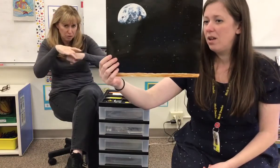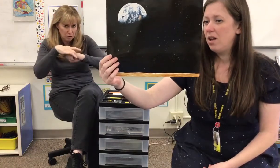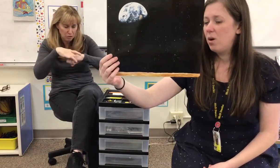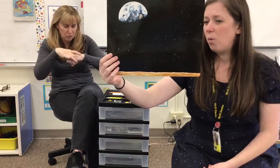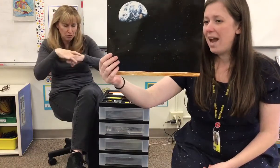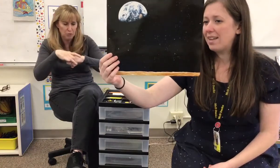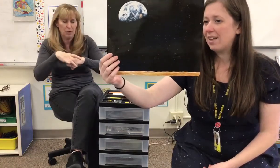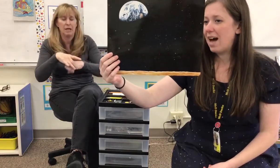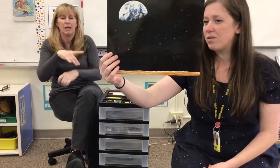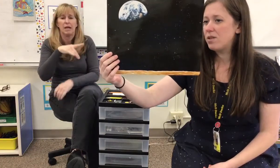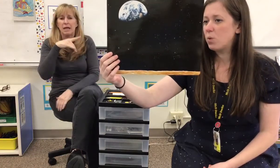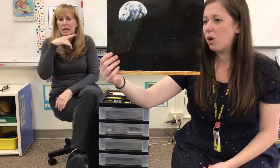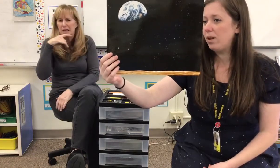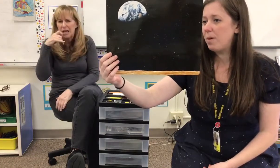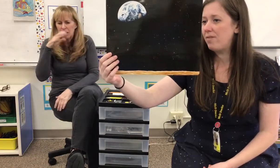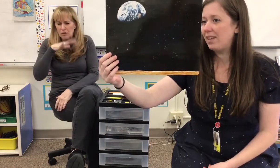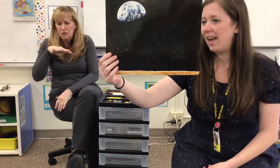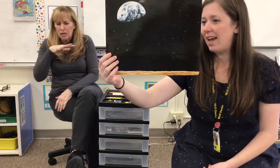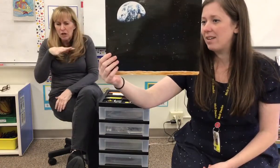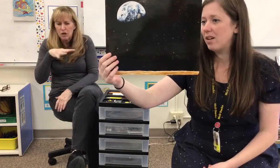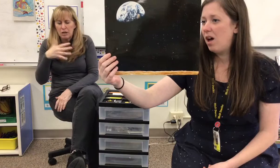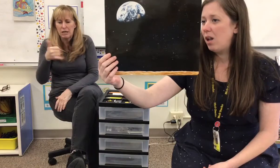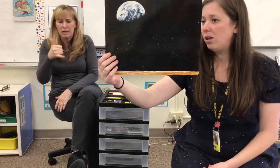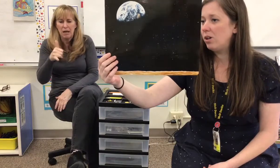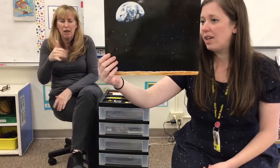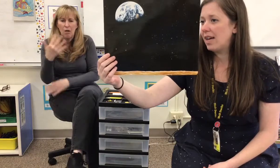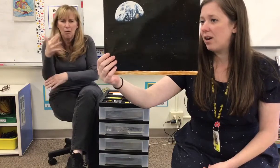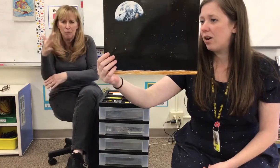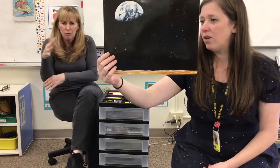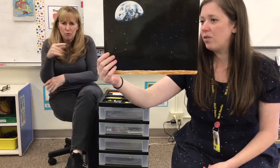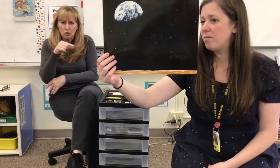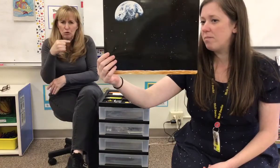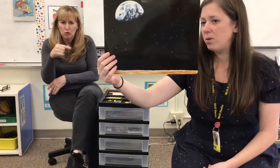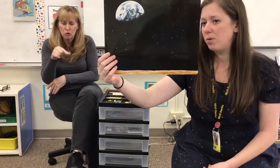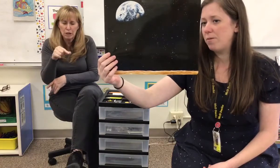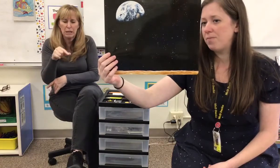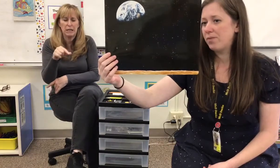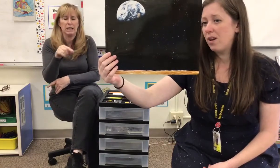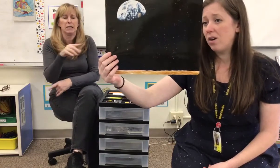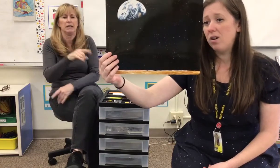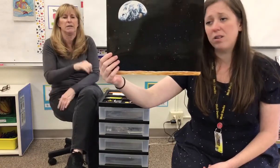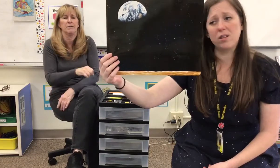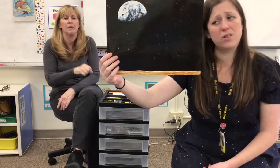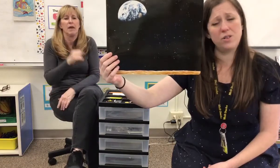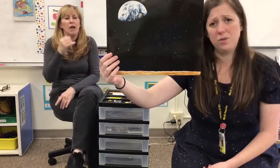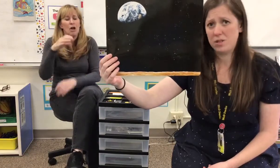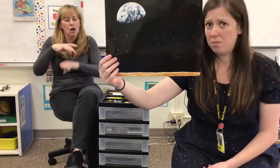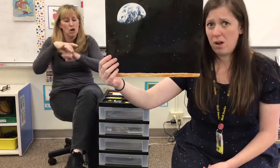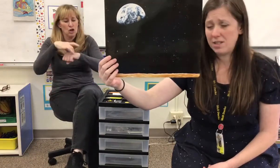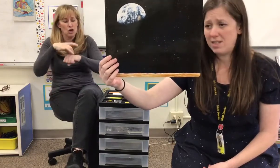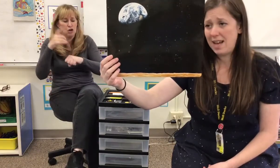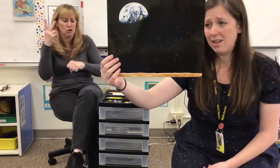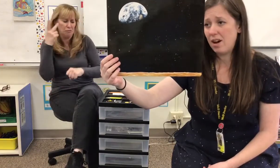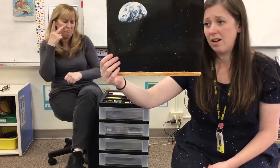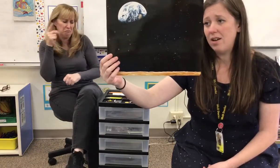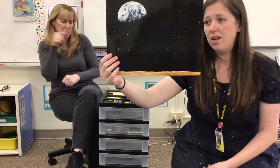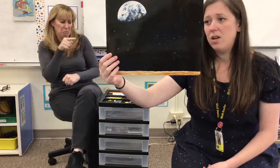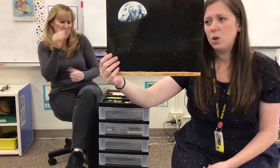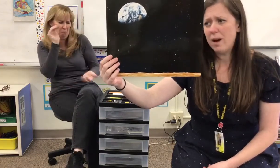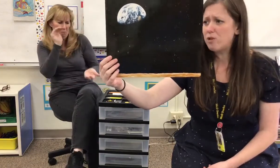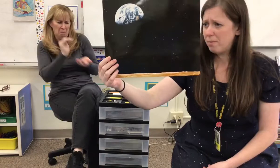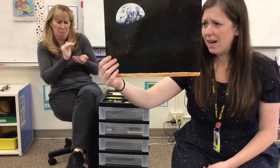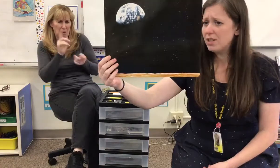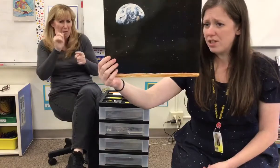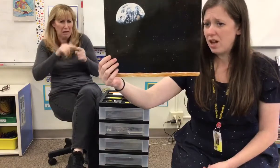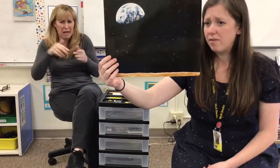yellow. White clouds swirl above the land, looking at Earth from the moon. Earth looks too small to stand on.